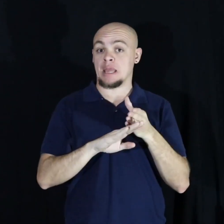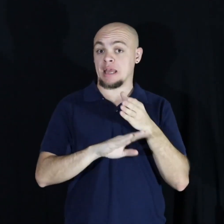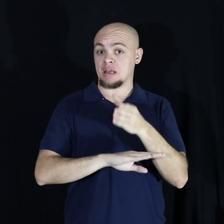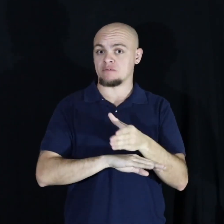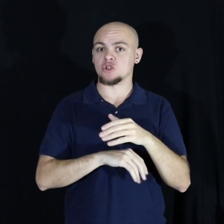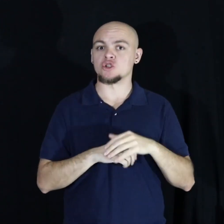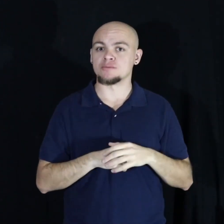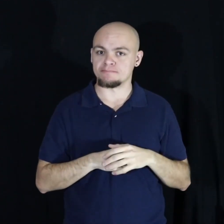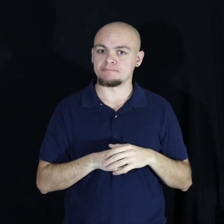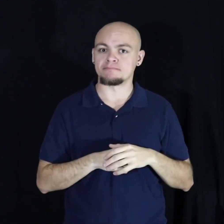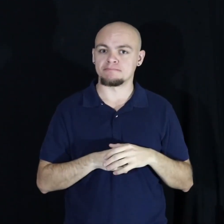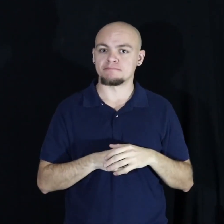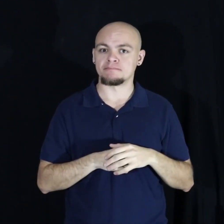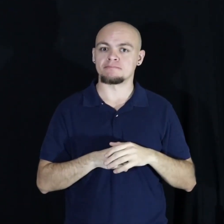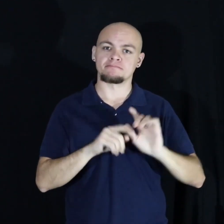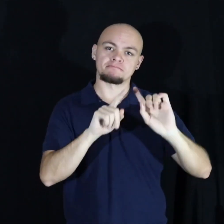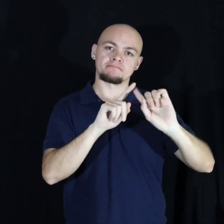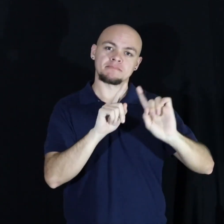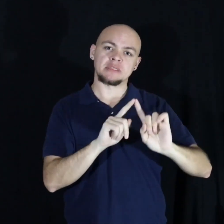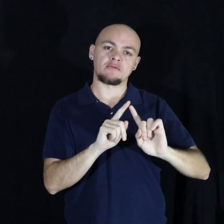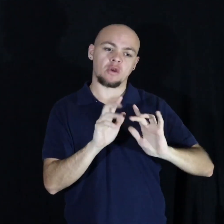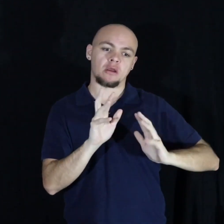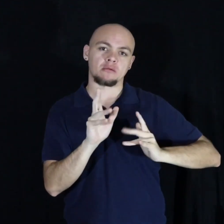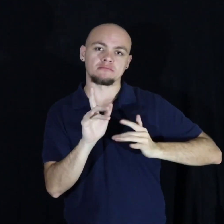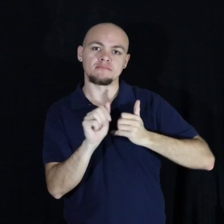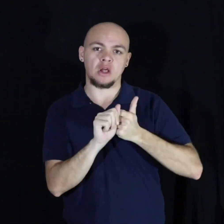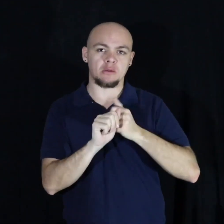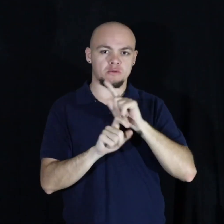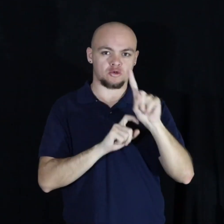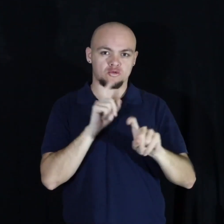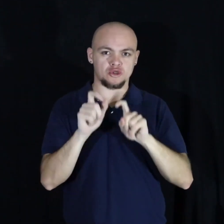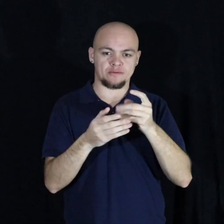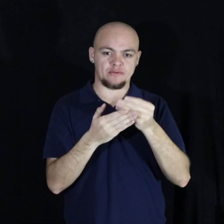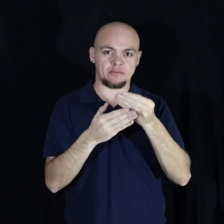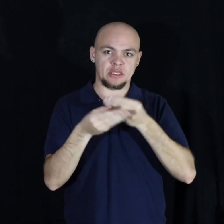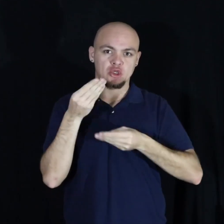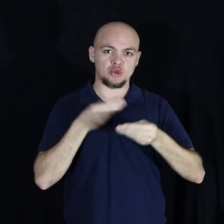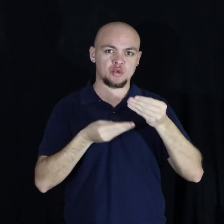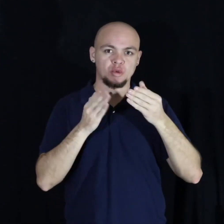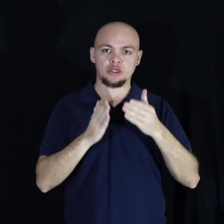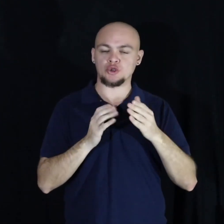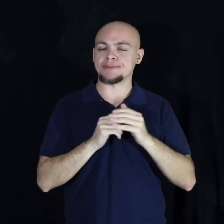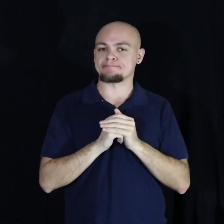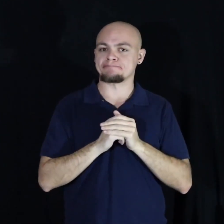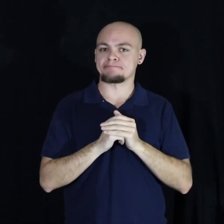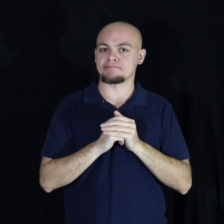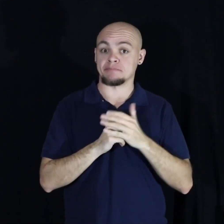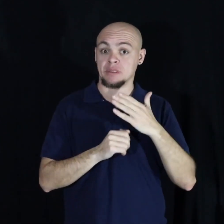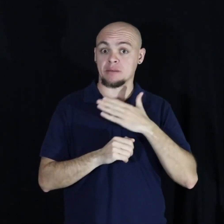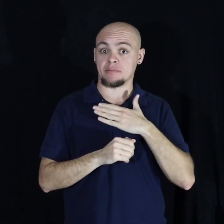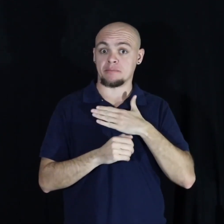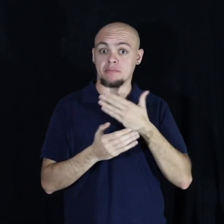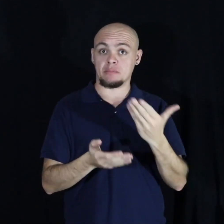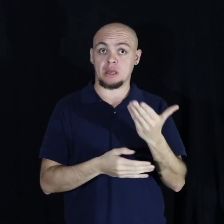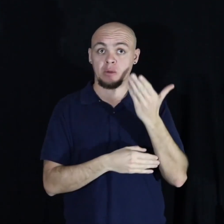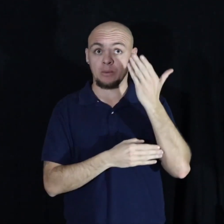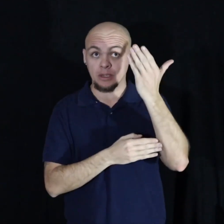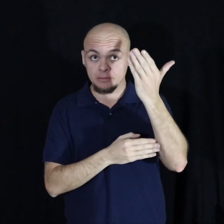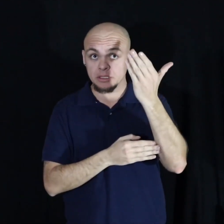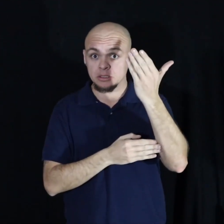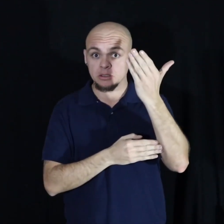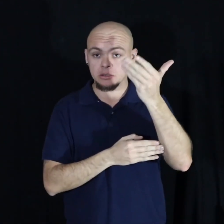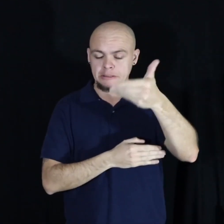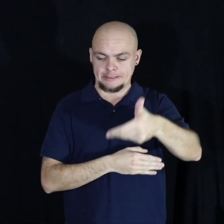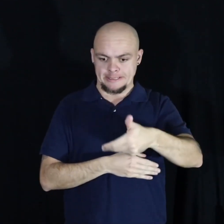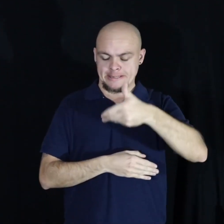was presented with a number of follow-up questions from the corporate treasurer, who apparently had received my recommendations in a